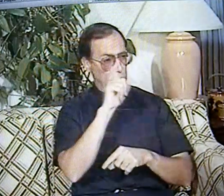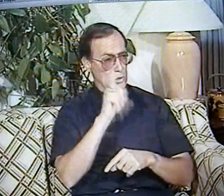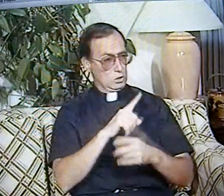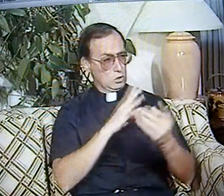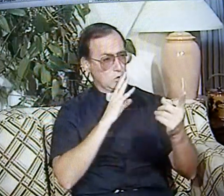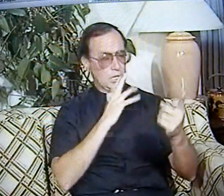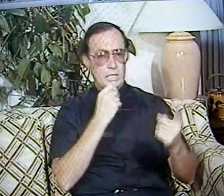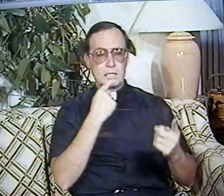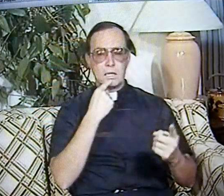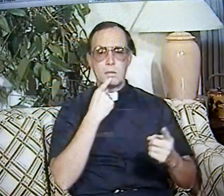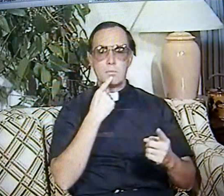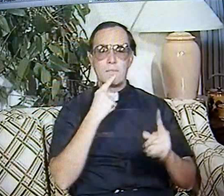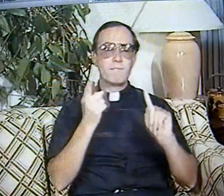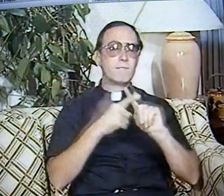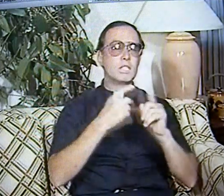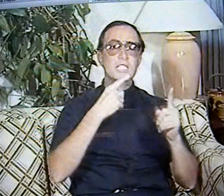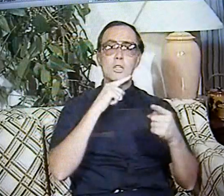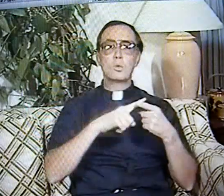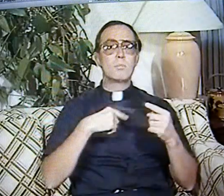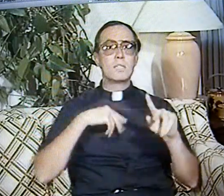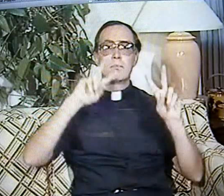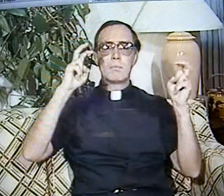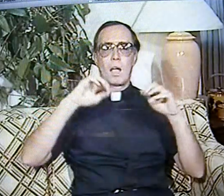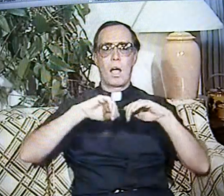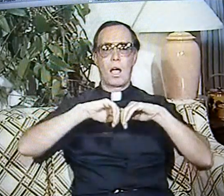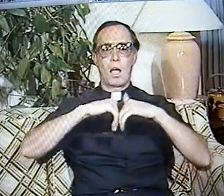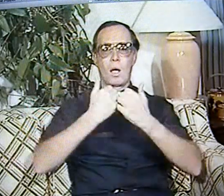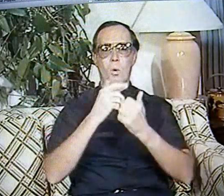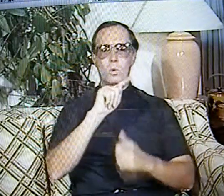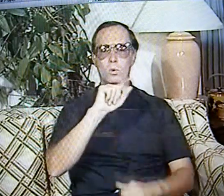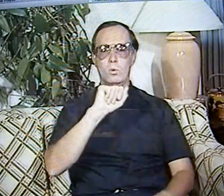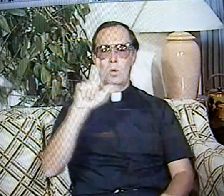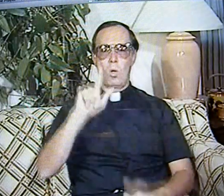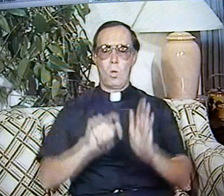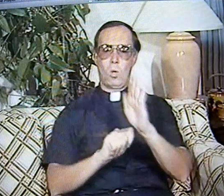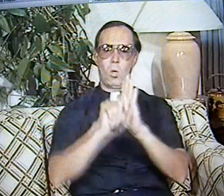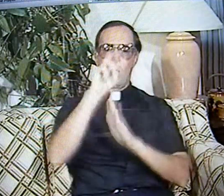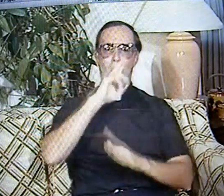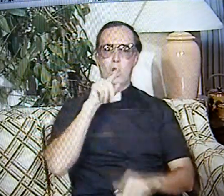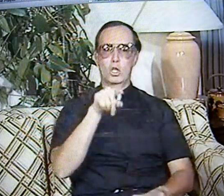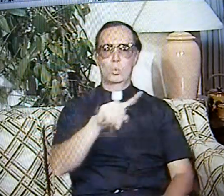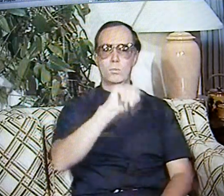I wasn't sure if I knew what he said. Did I understand that correctly? Because the first question he asked was,